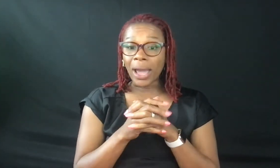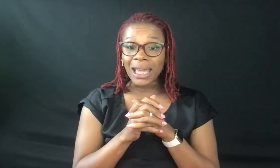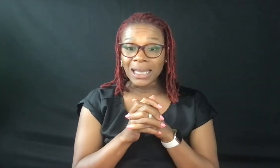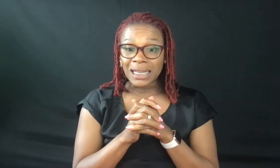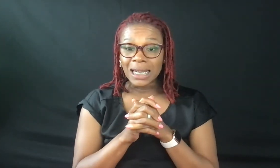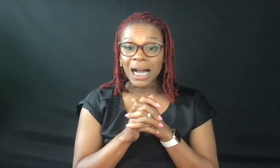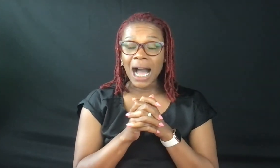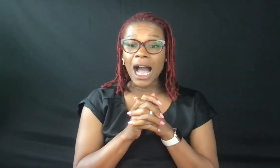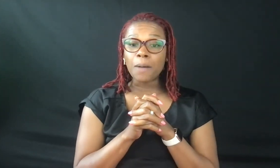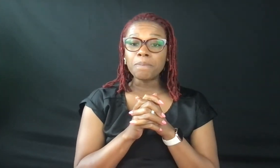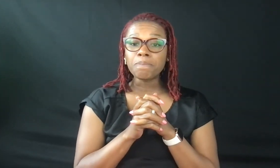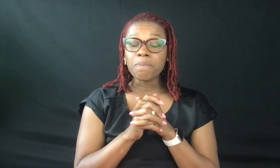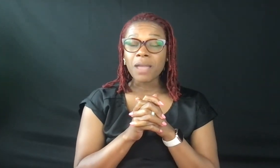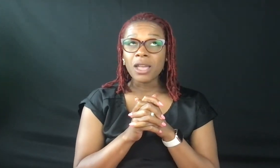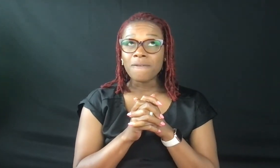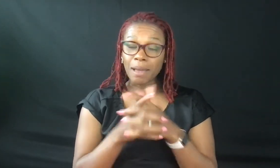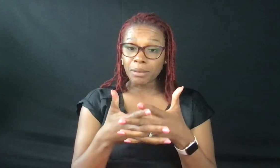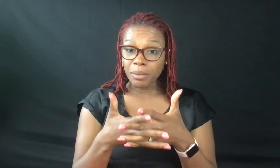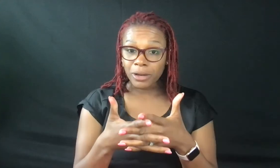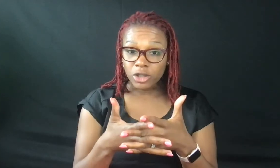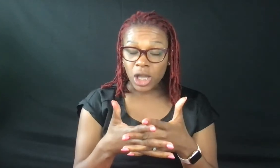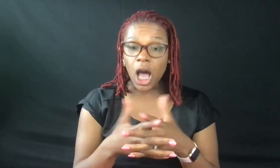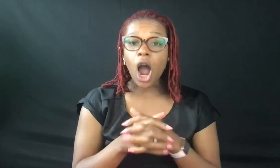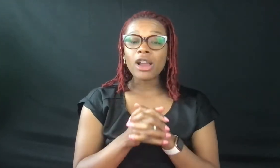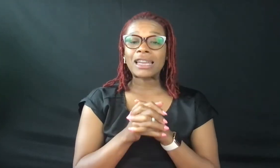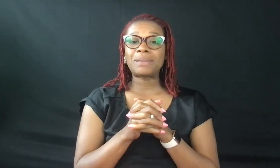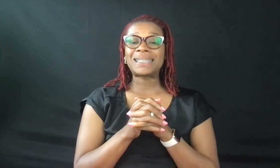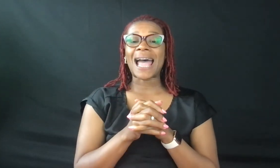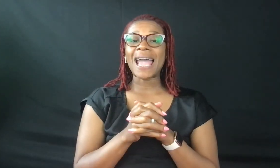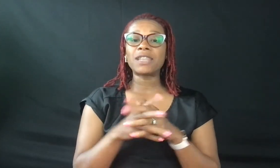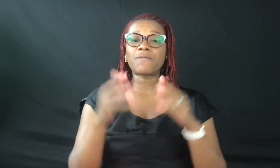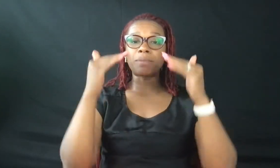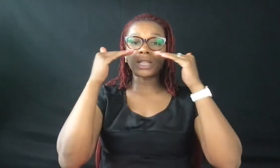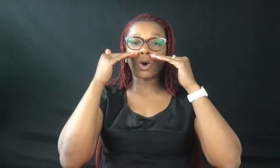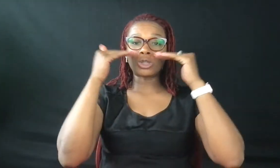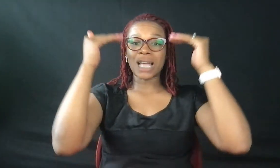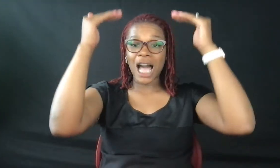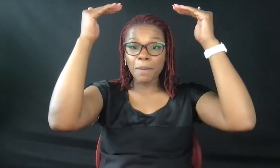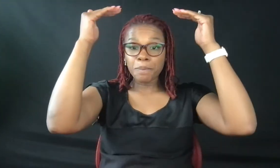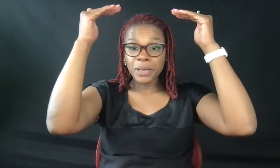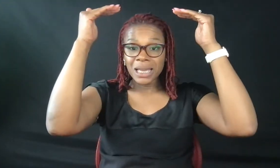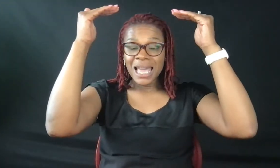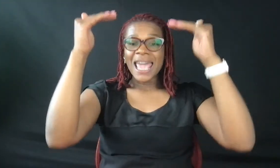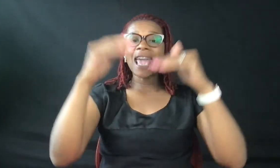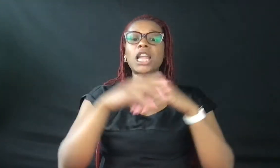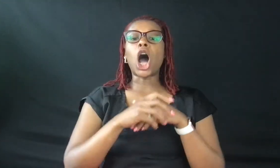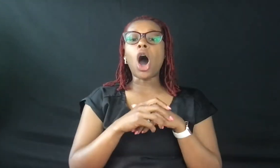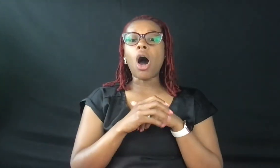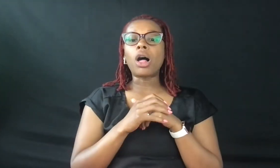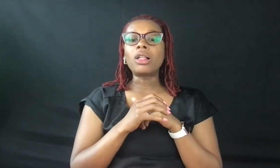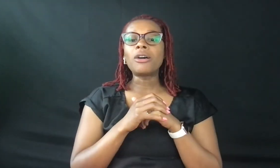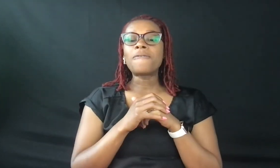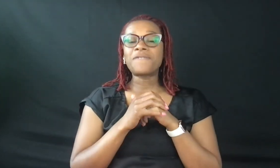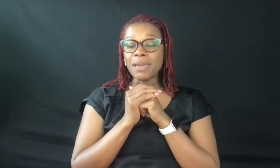boy family members are going to be signed from the nose up And all